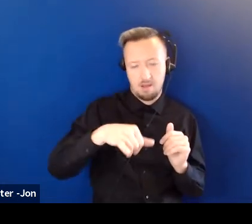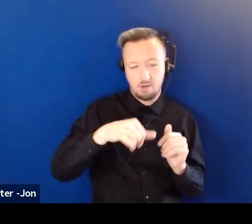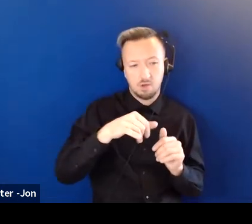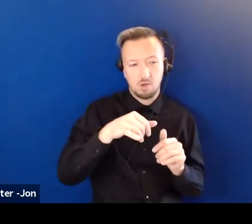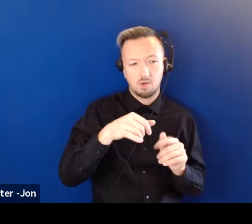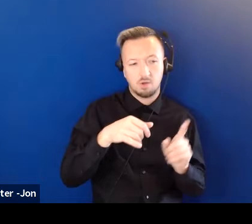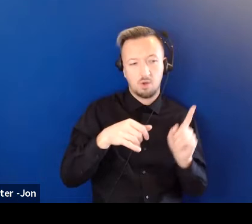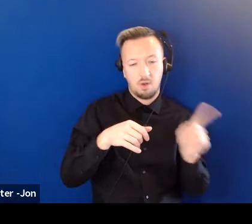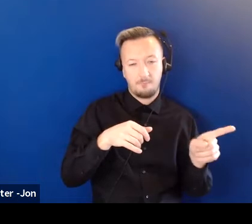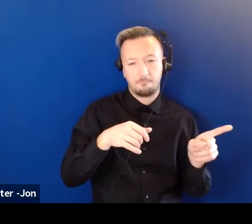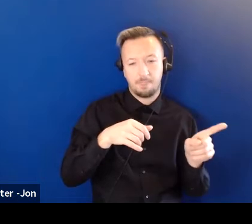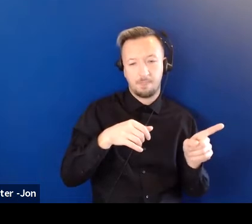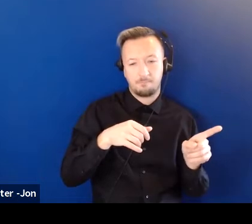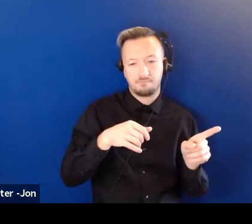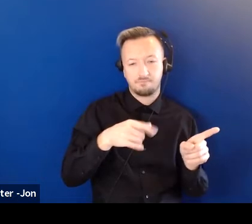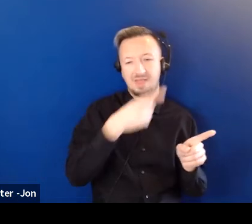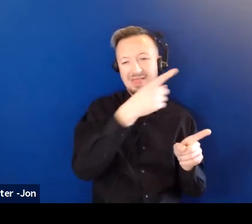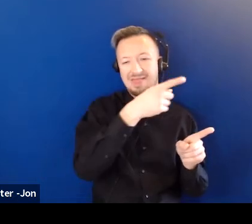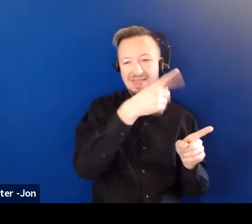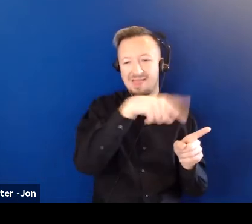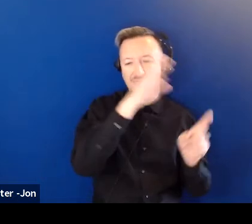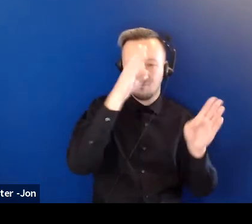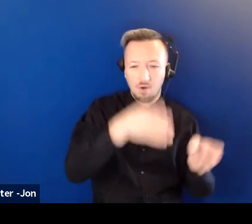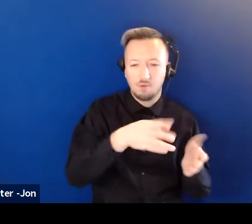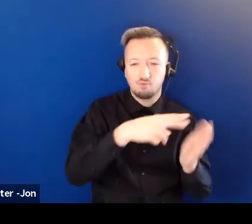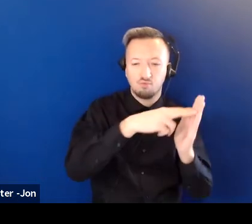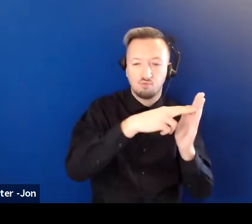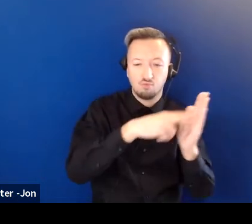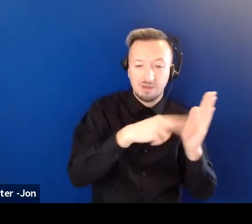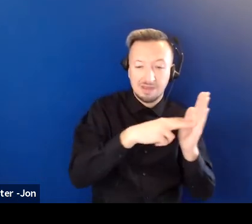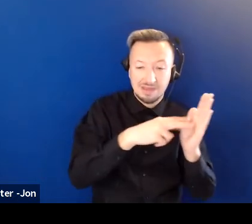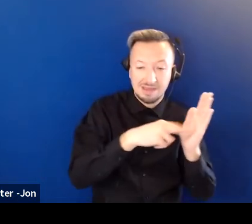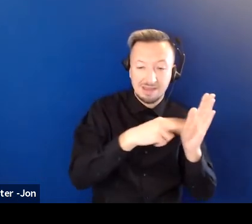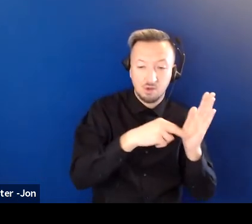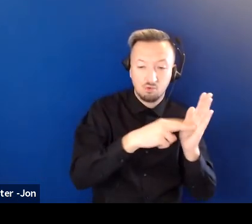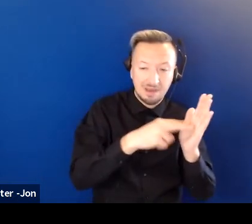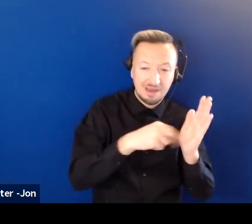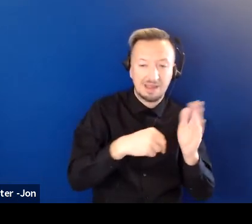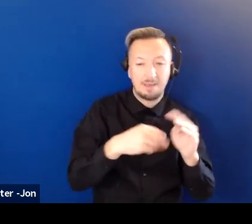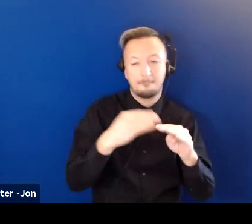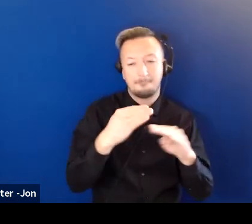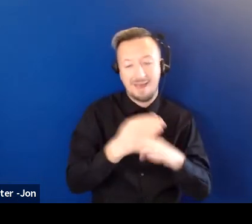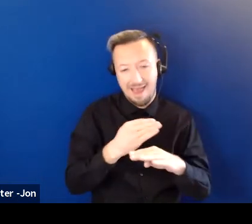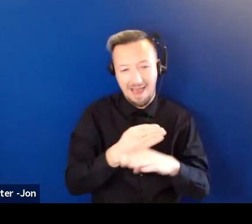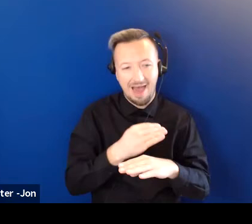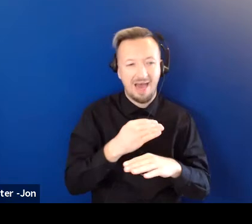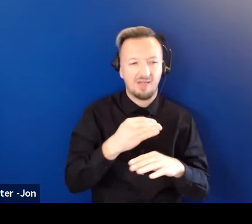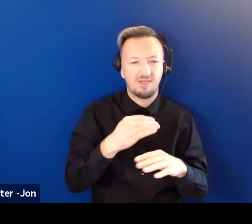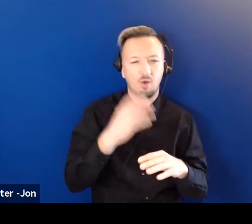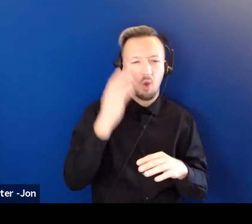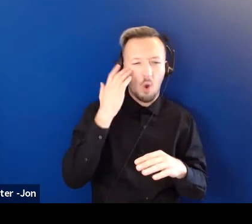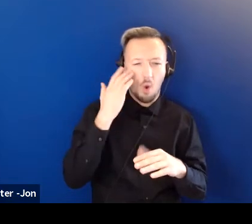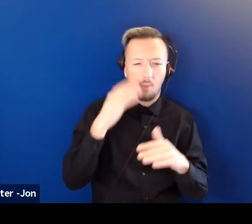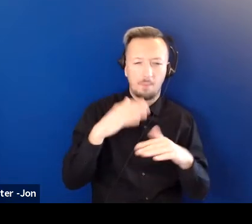that support, reading and math, and some of those core competencies that students are